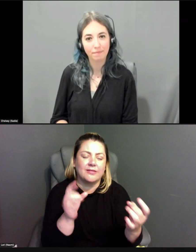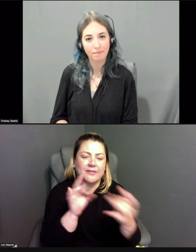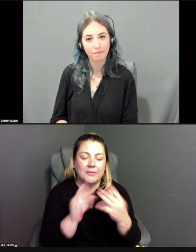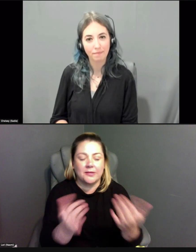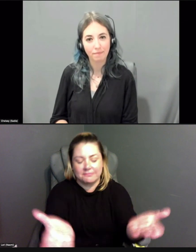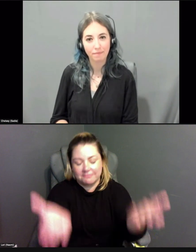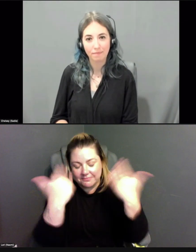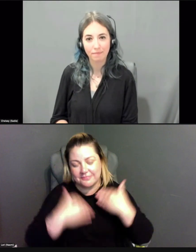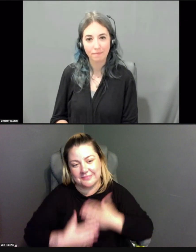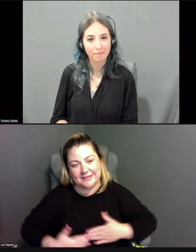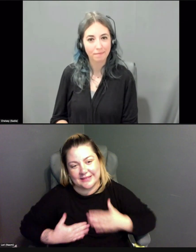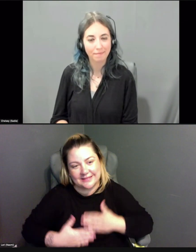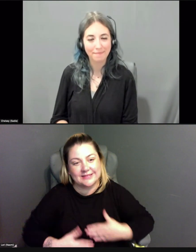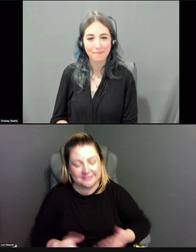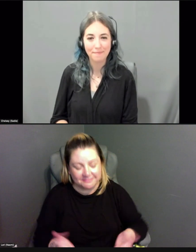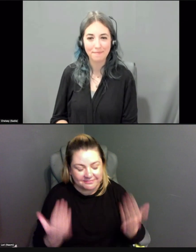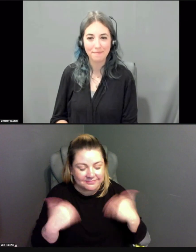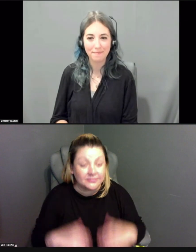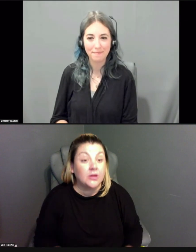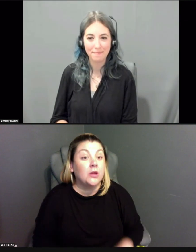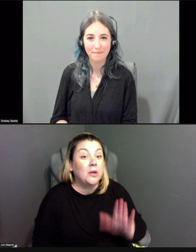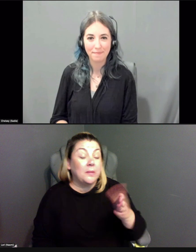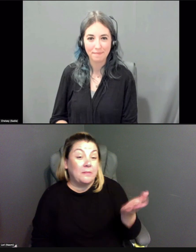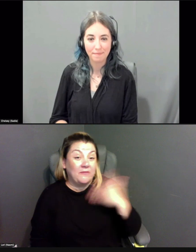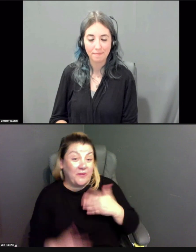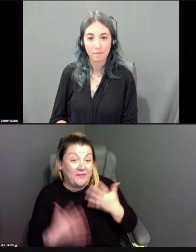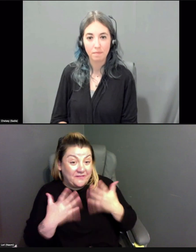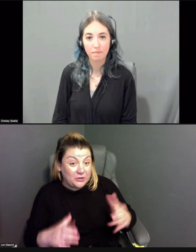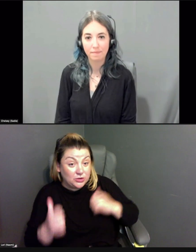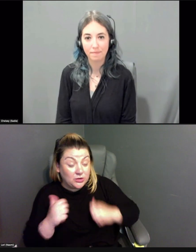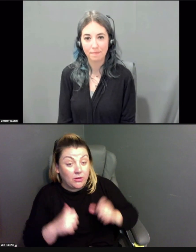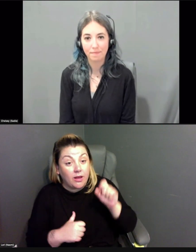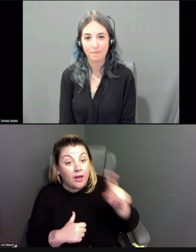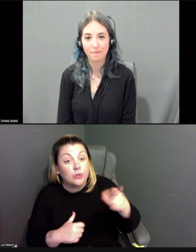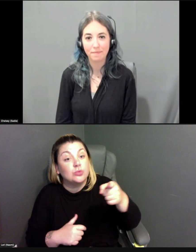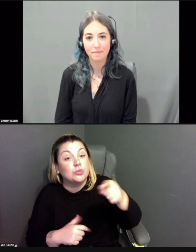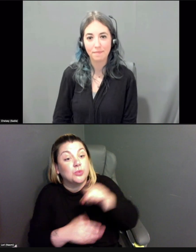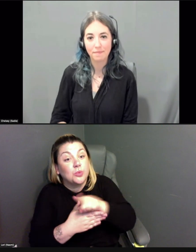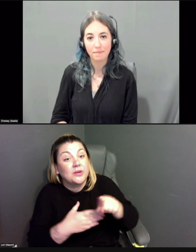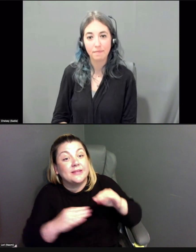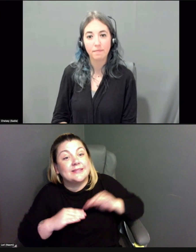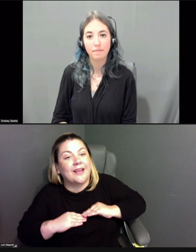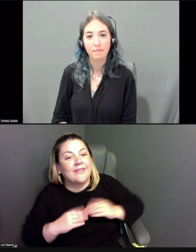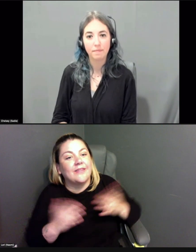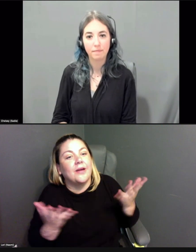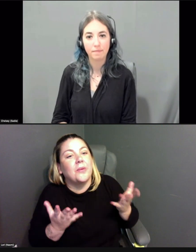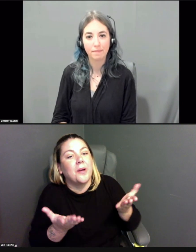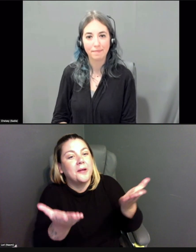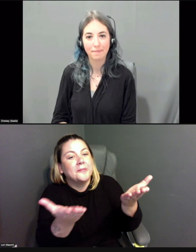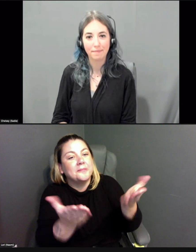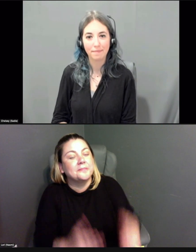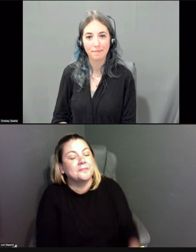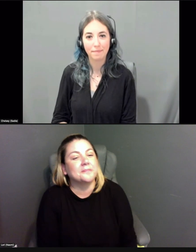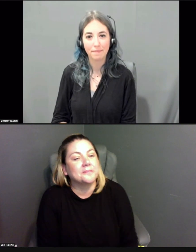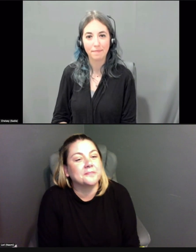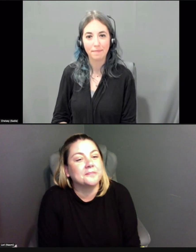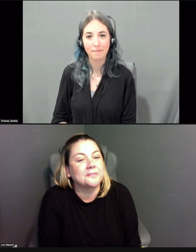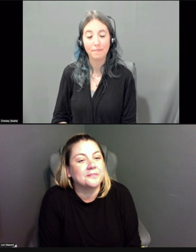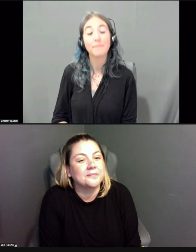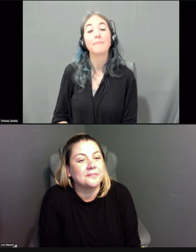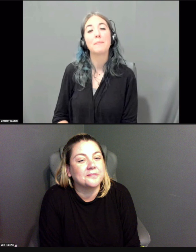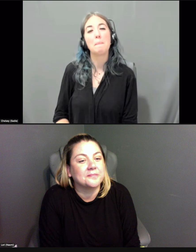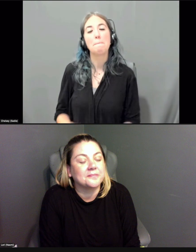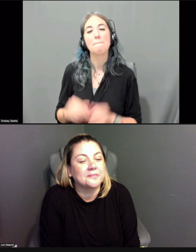Sadie, before we wrap up, what is satisfying you this week? There is a discount grocery